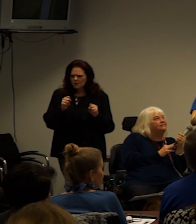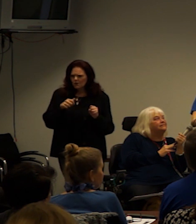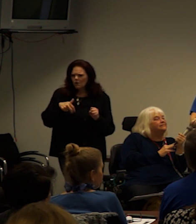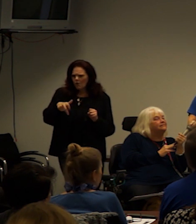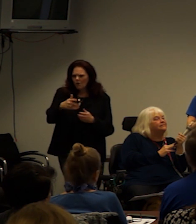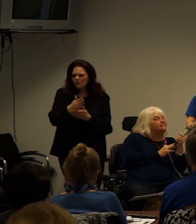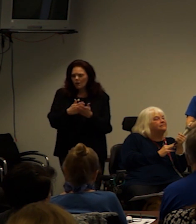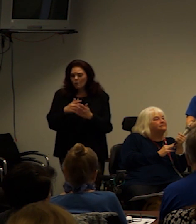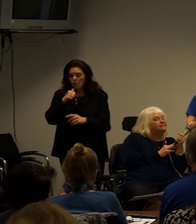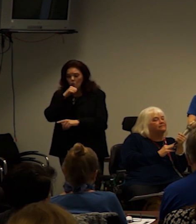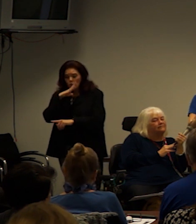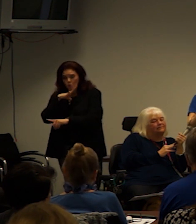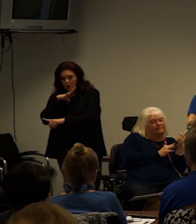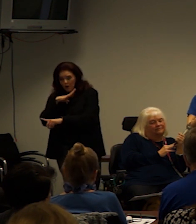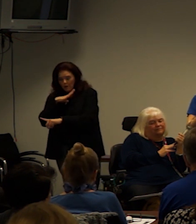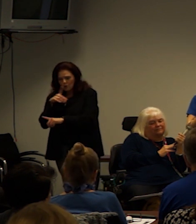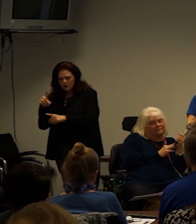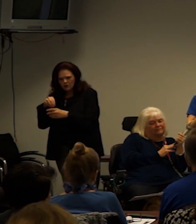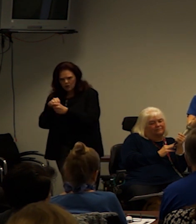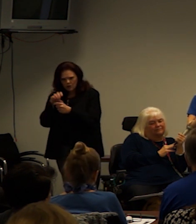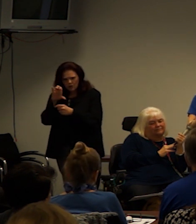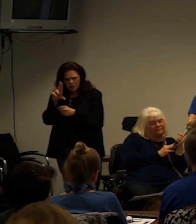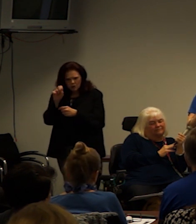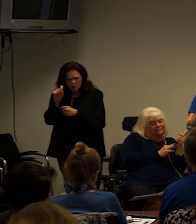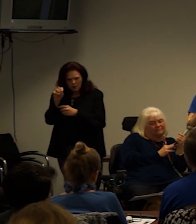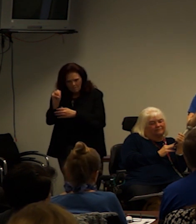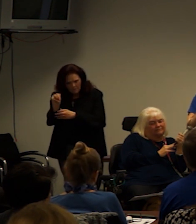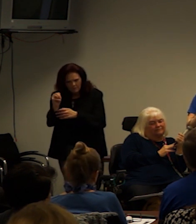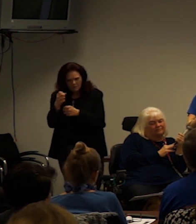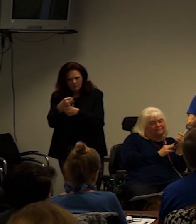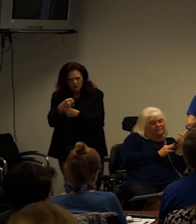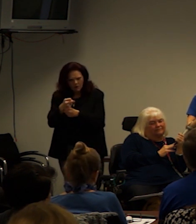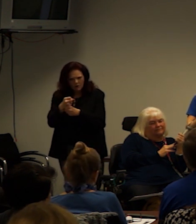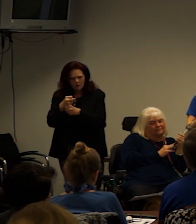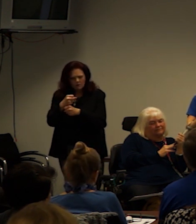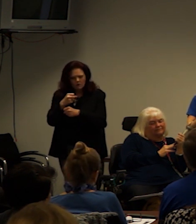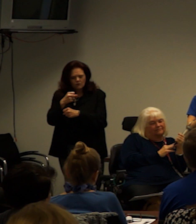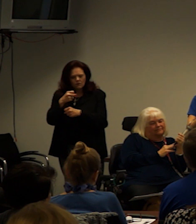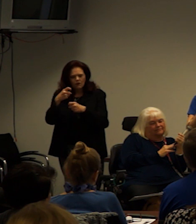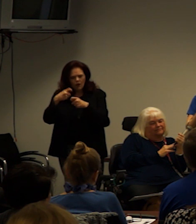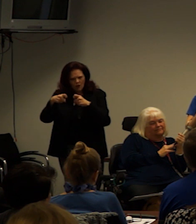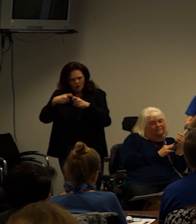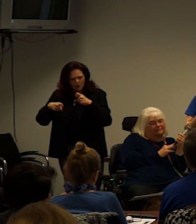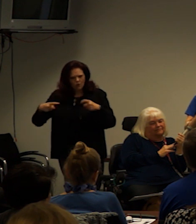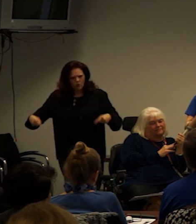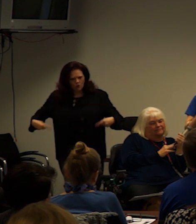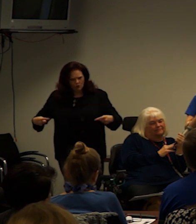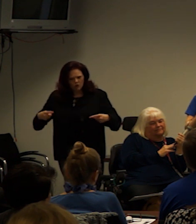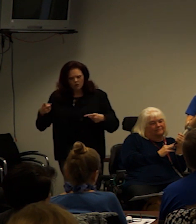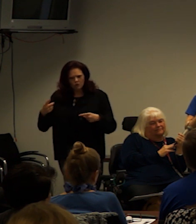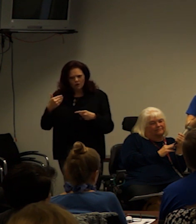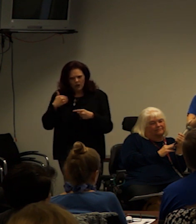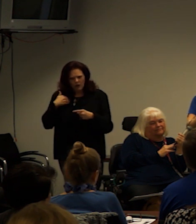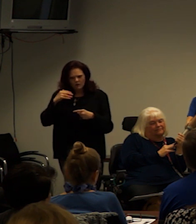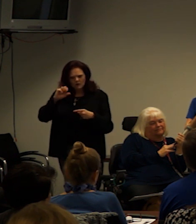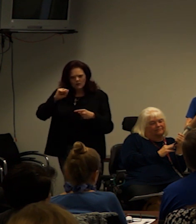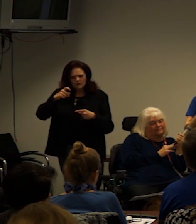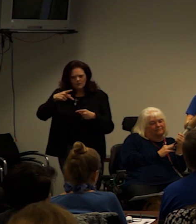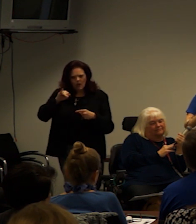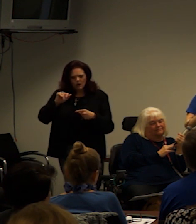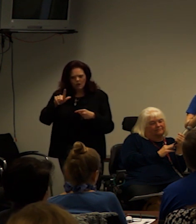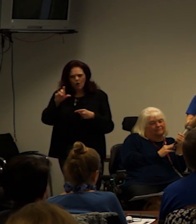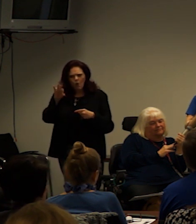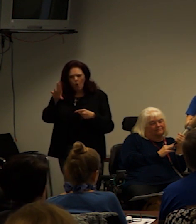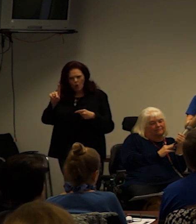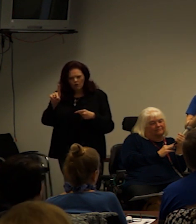some. She, however, was in a customized power wheelchair. And she clearly had a spinal cord injury around